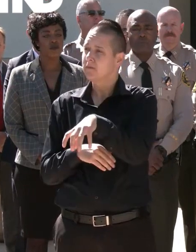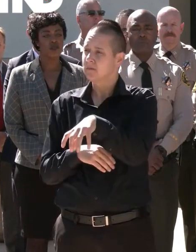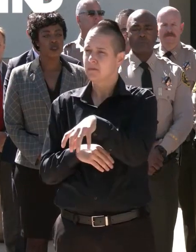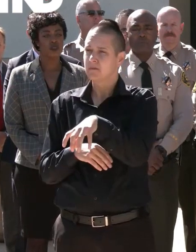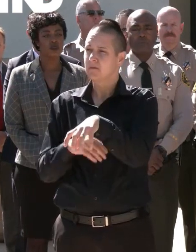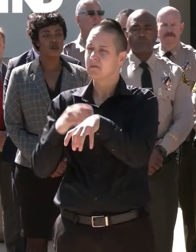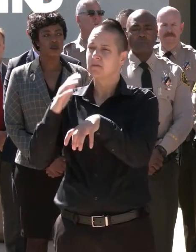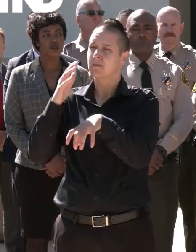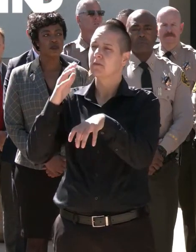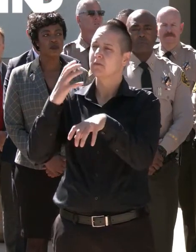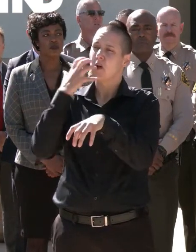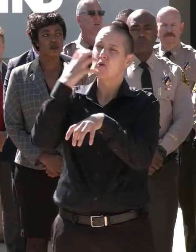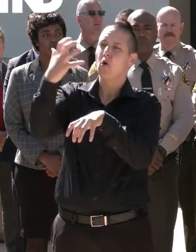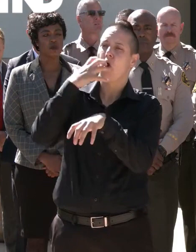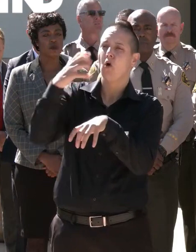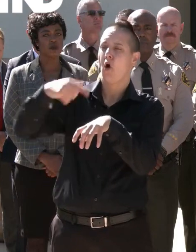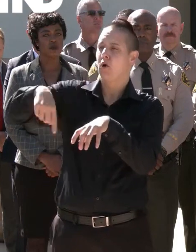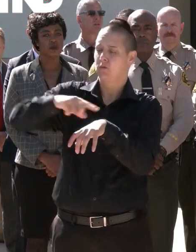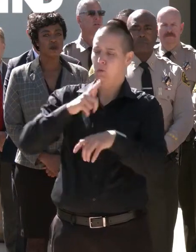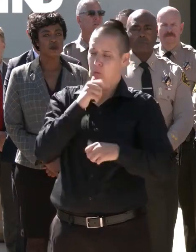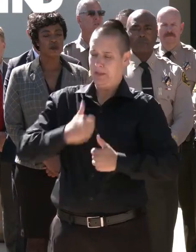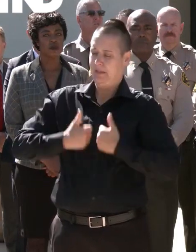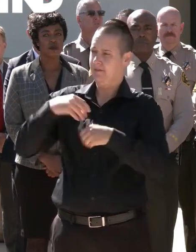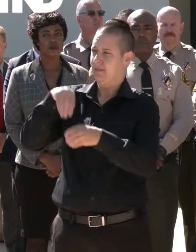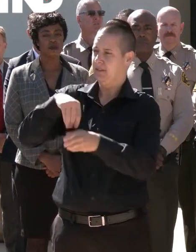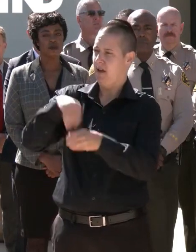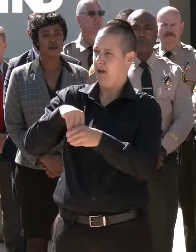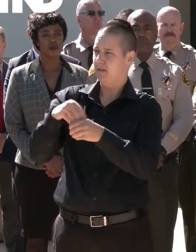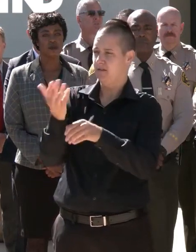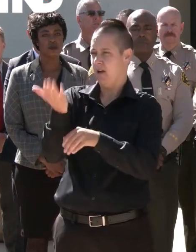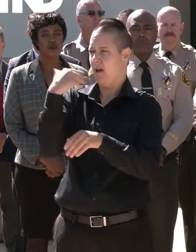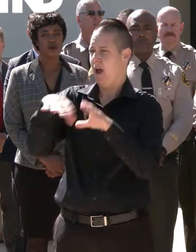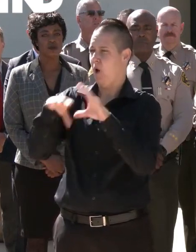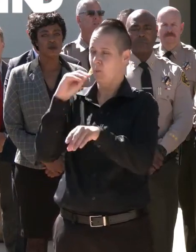and called out all the occupants of that residence.